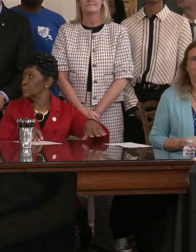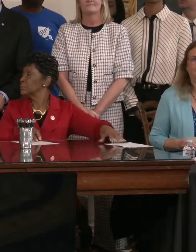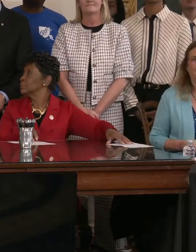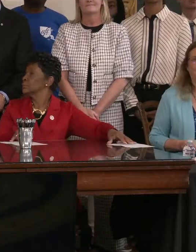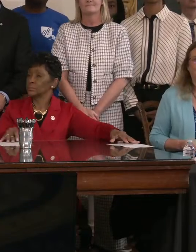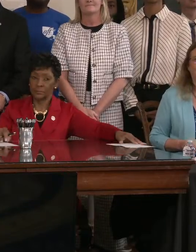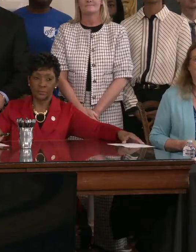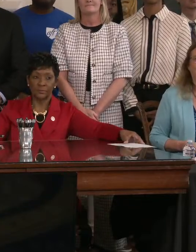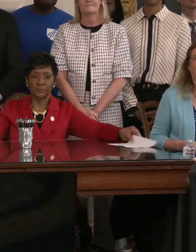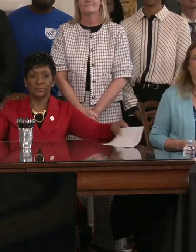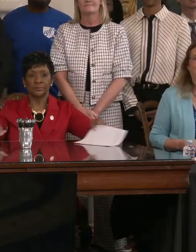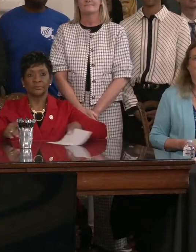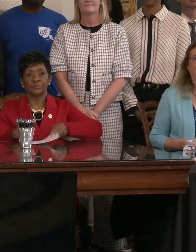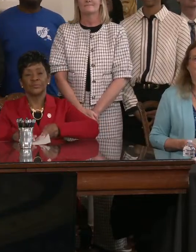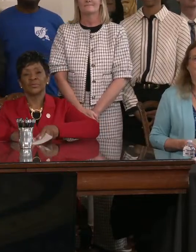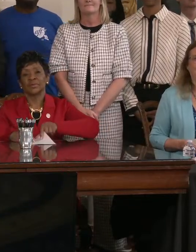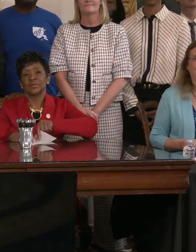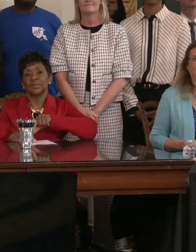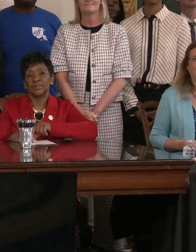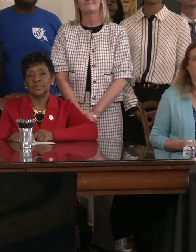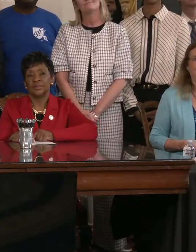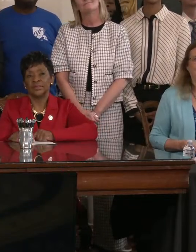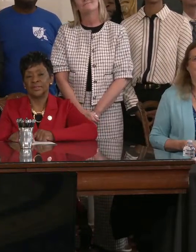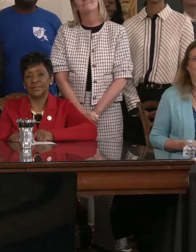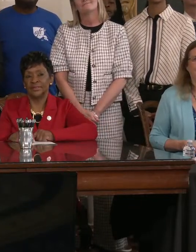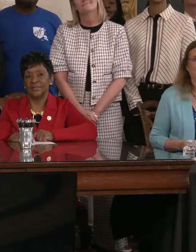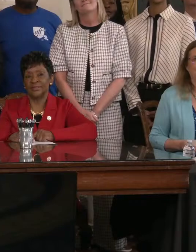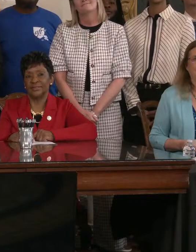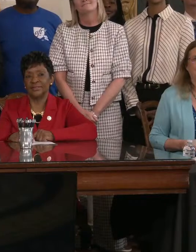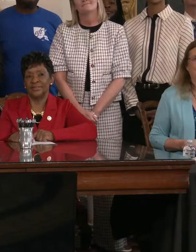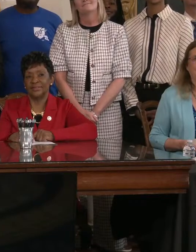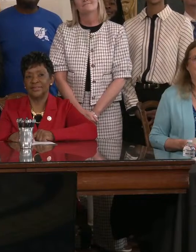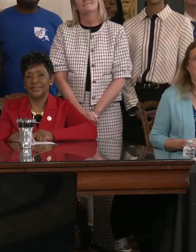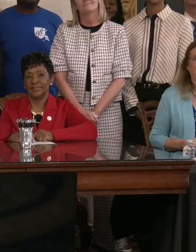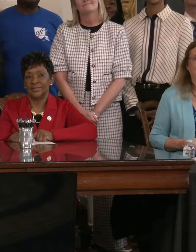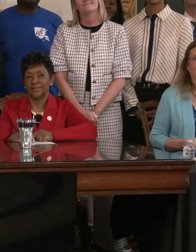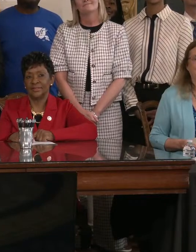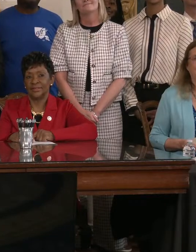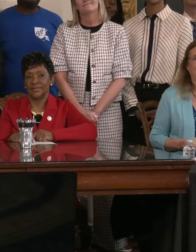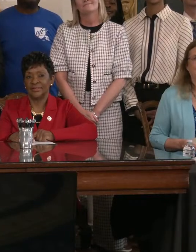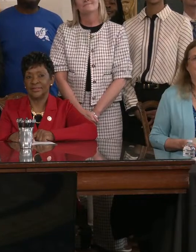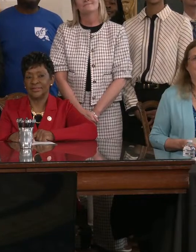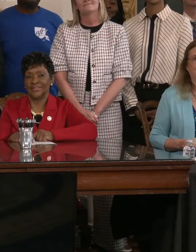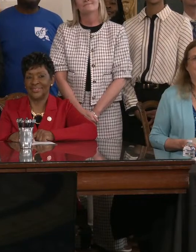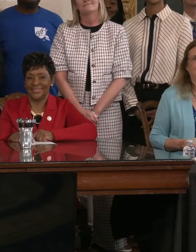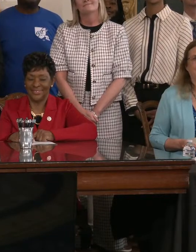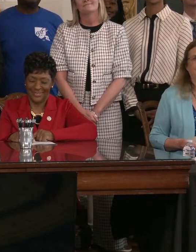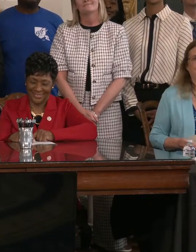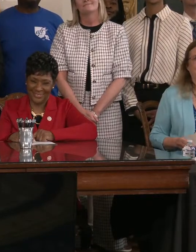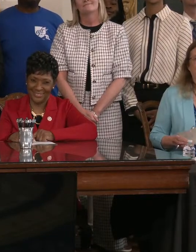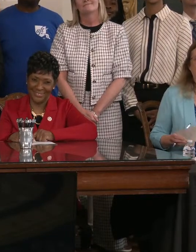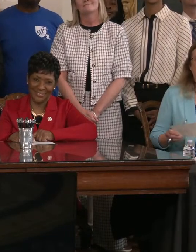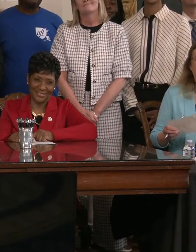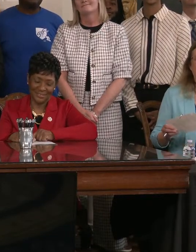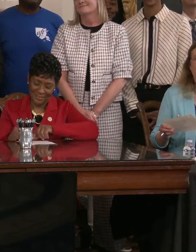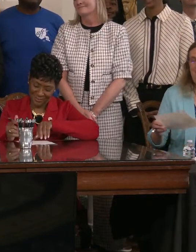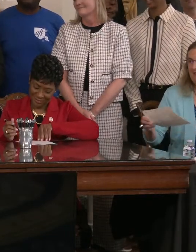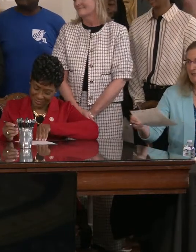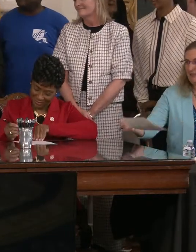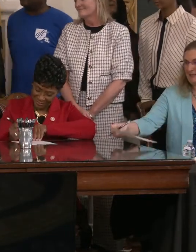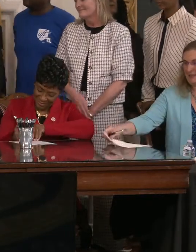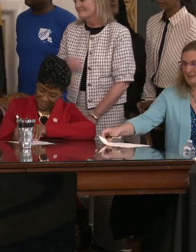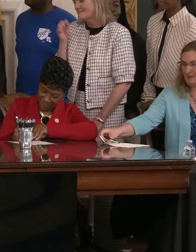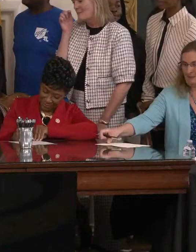House Bill 1503. Please look at me, right here. The gentleman, gotcha. Thank you so very much. Next bill,